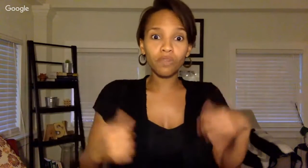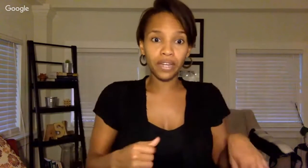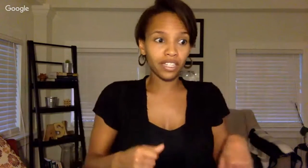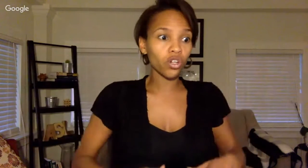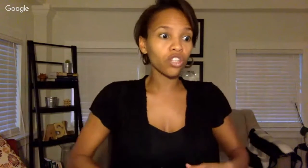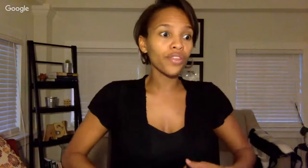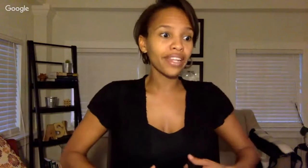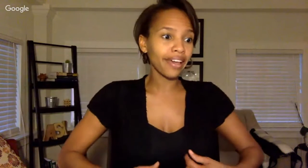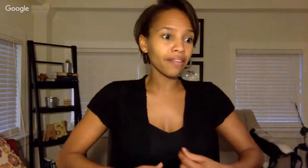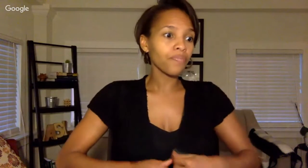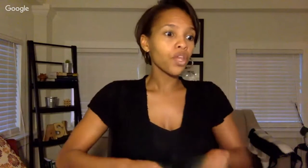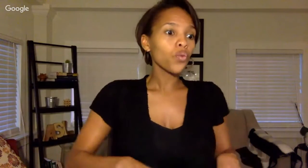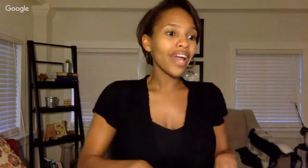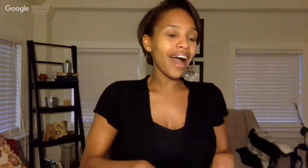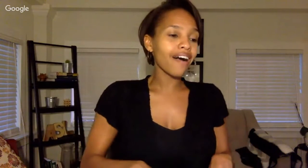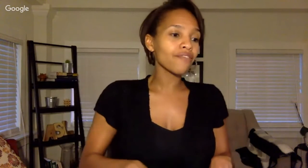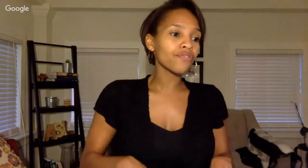depict it. So I'll do that again. We have